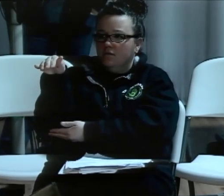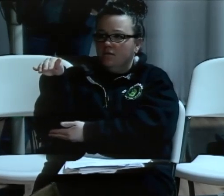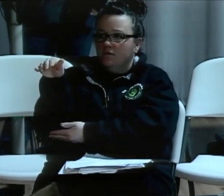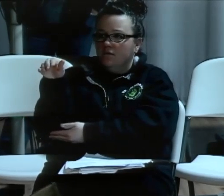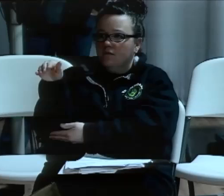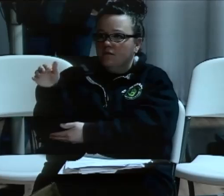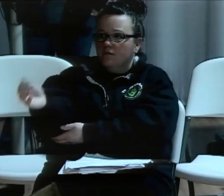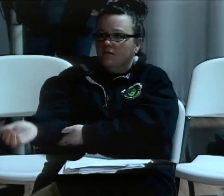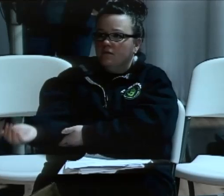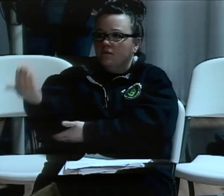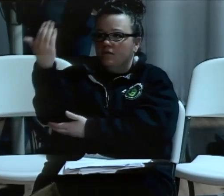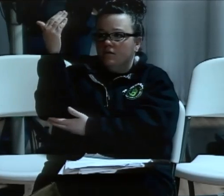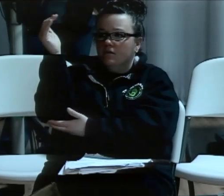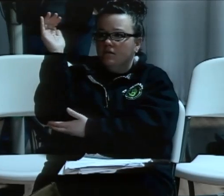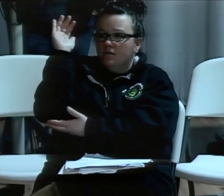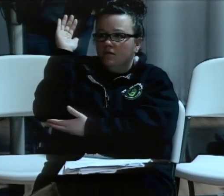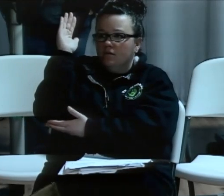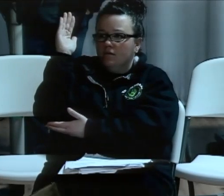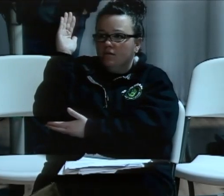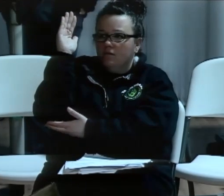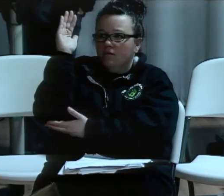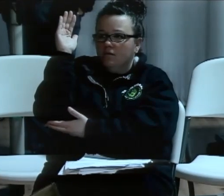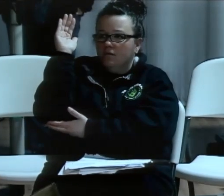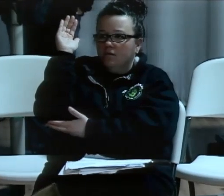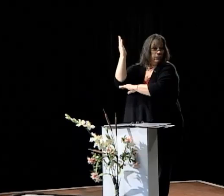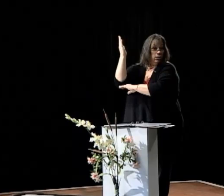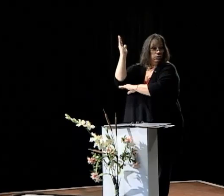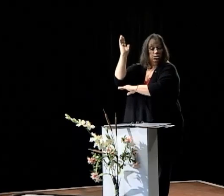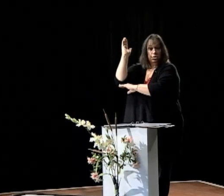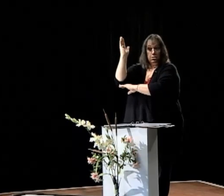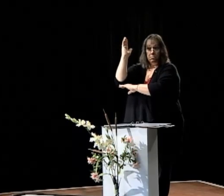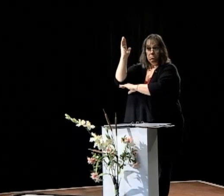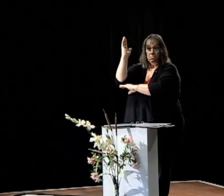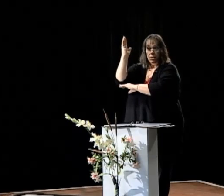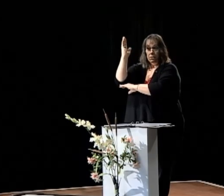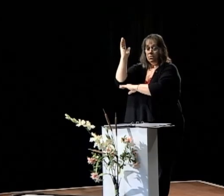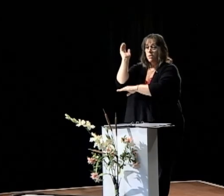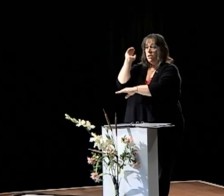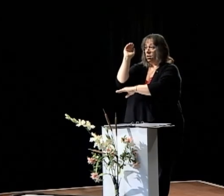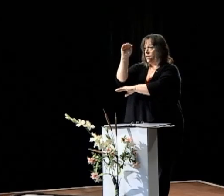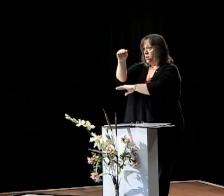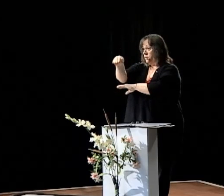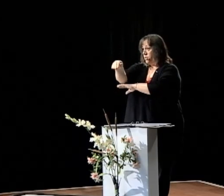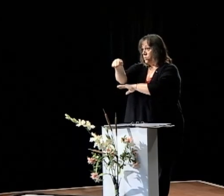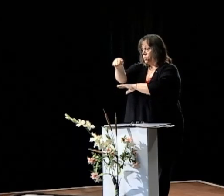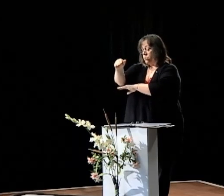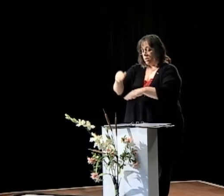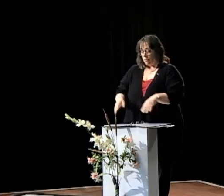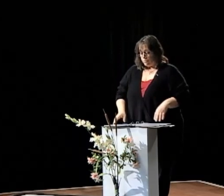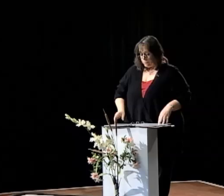coming up in the morning. At noon, for lunch, it's in the middle. In the evening, it's going down.